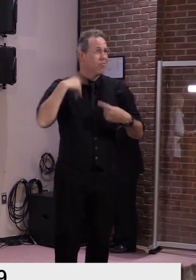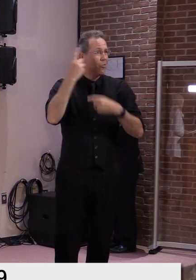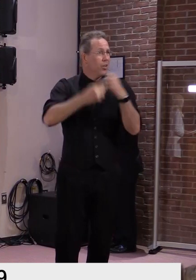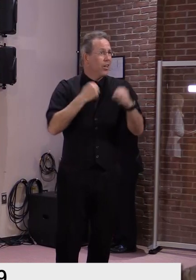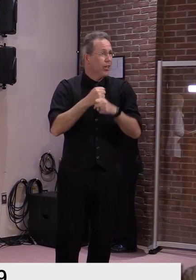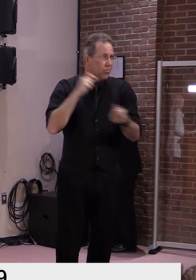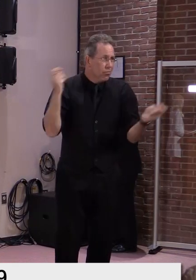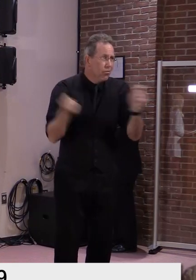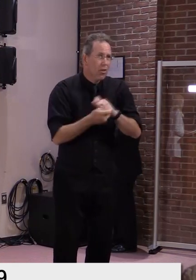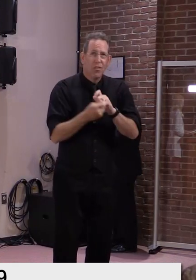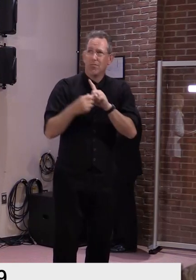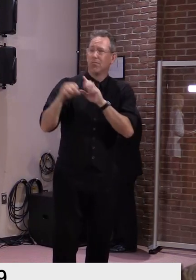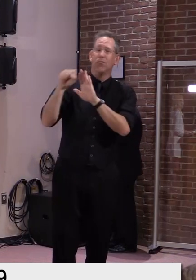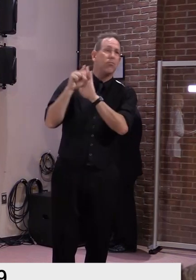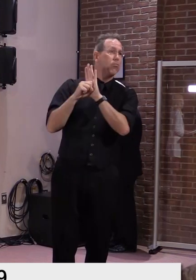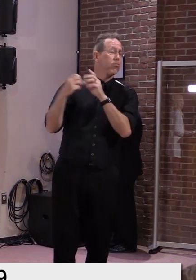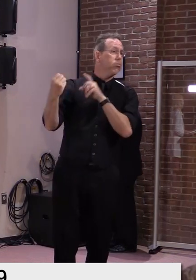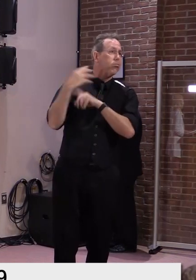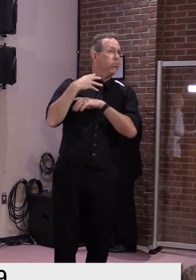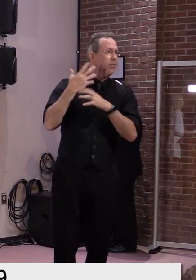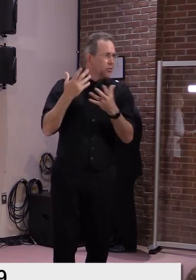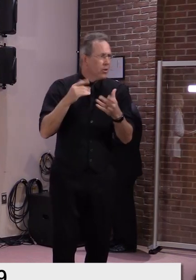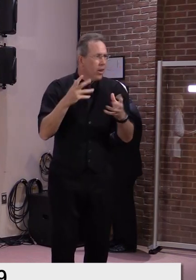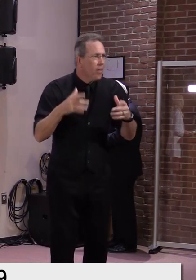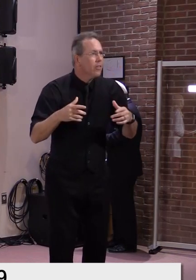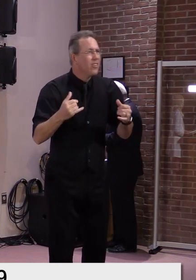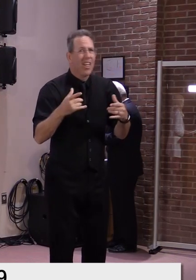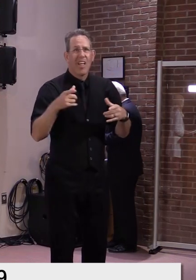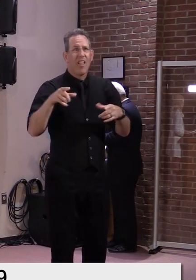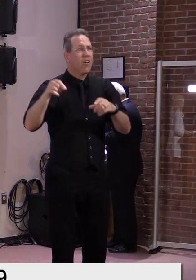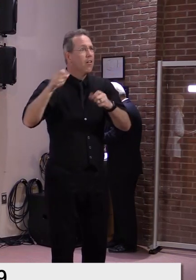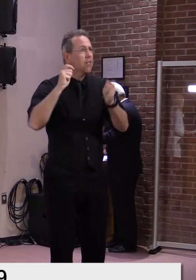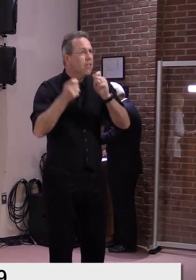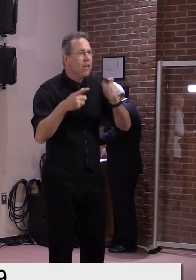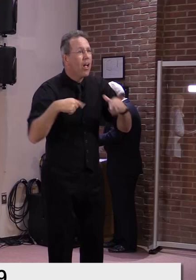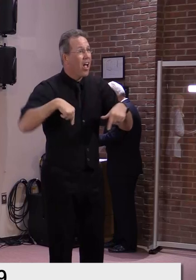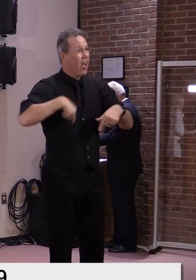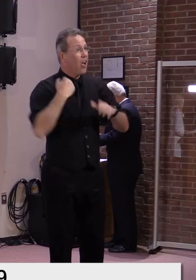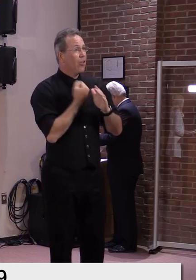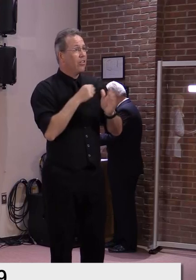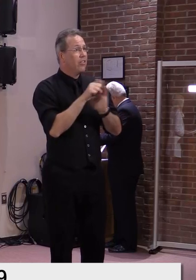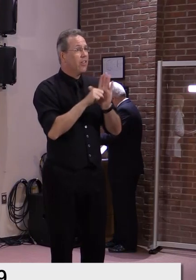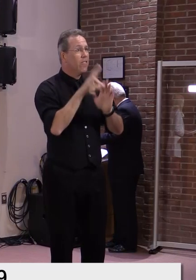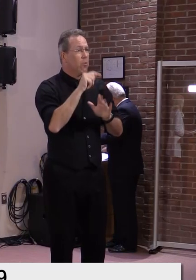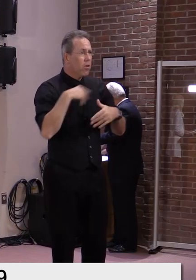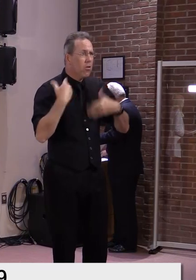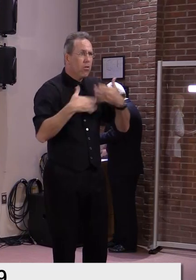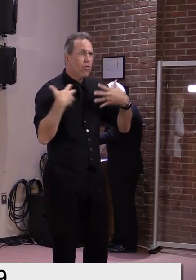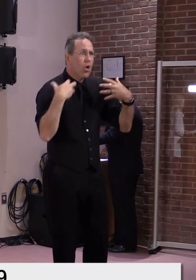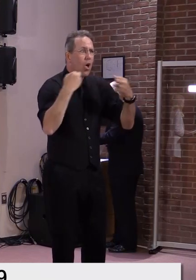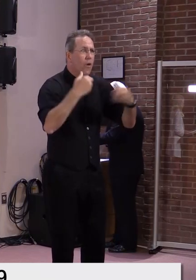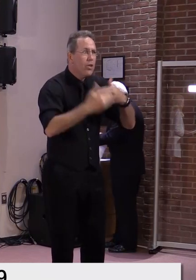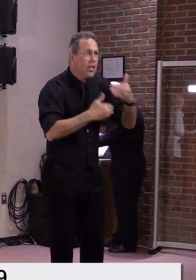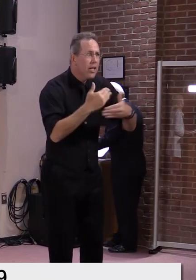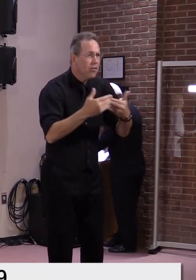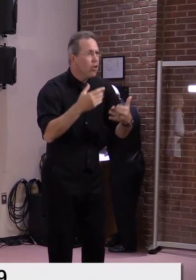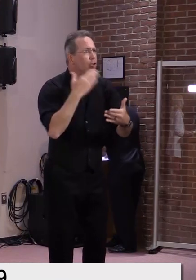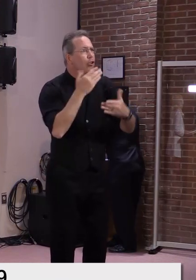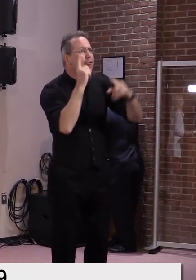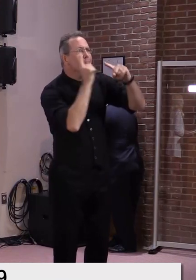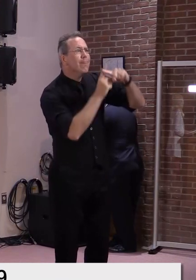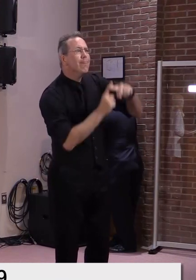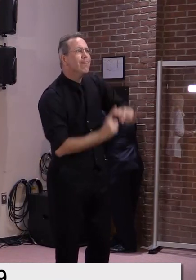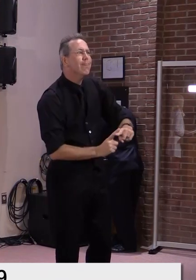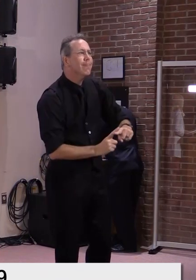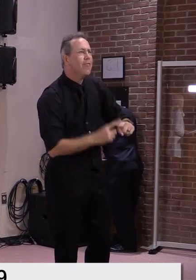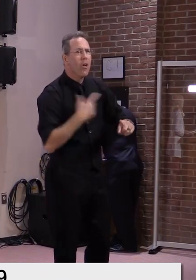an unprecedented moment in time, one of great optimism and pride as more Vermonters receive vaccinations, we sign